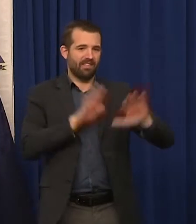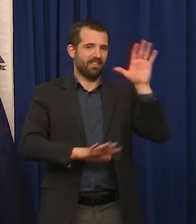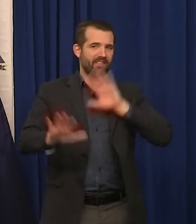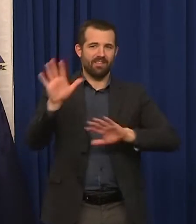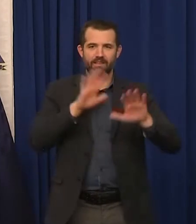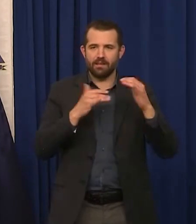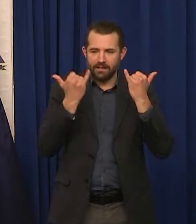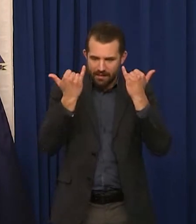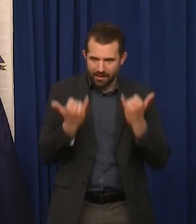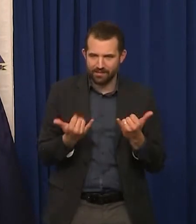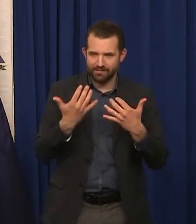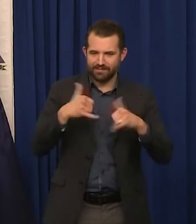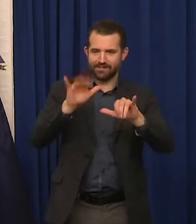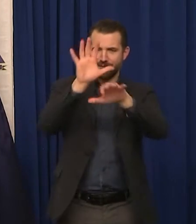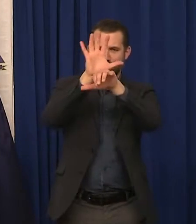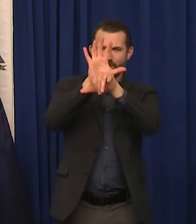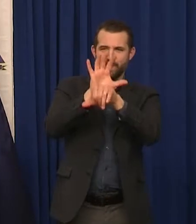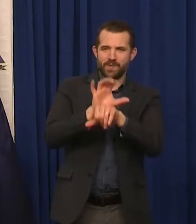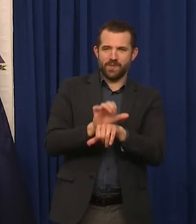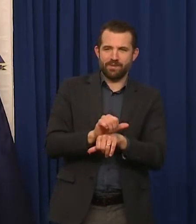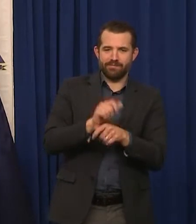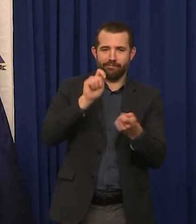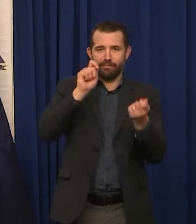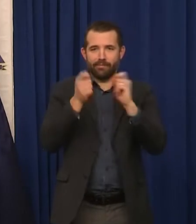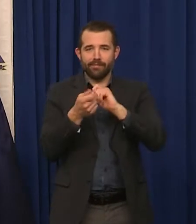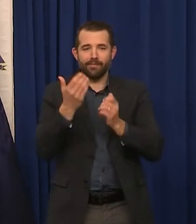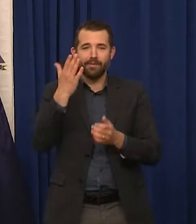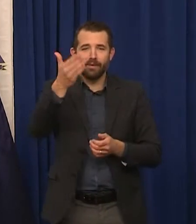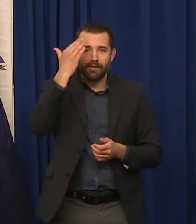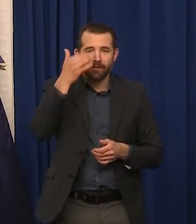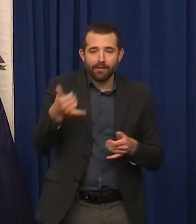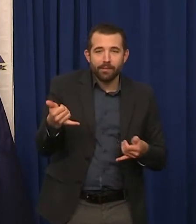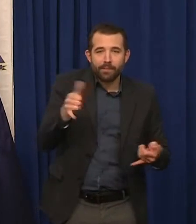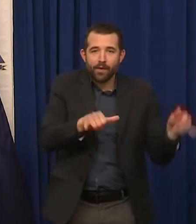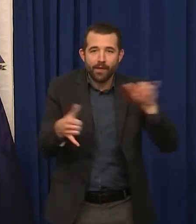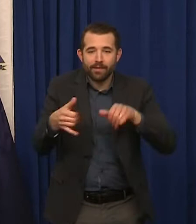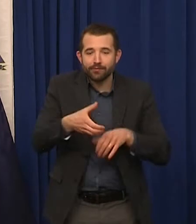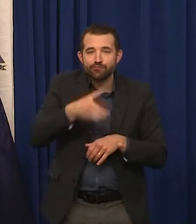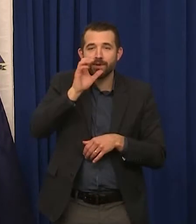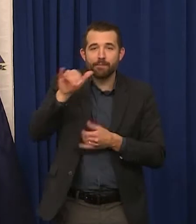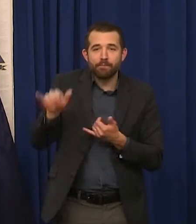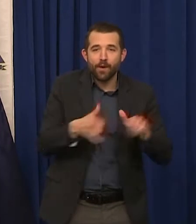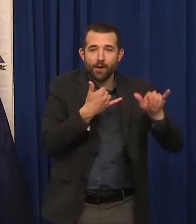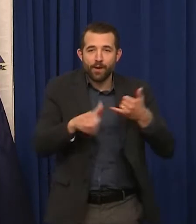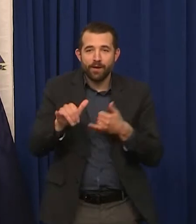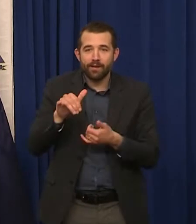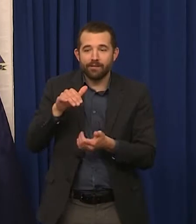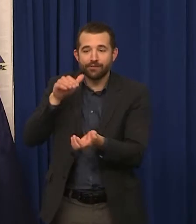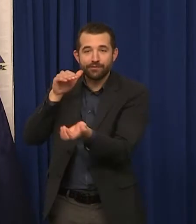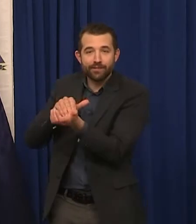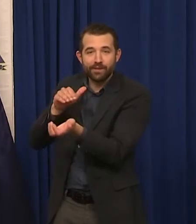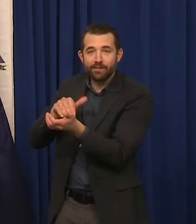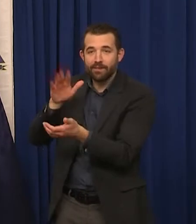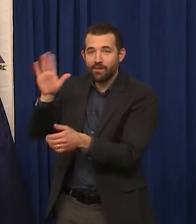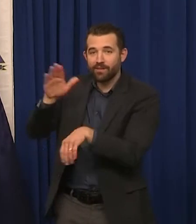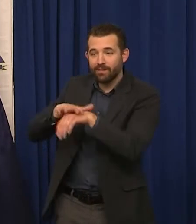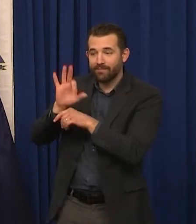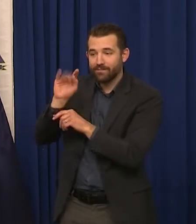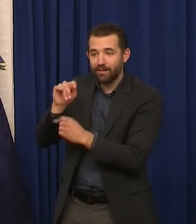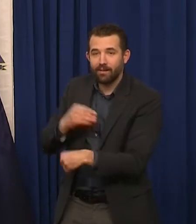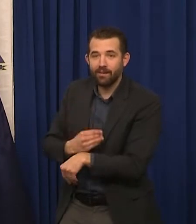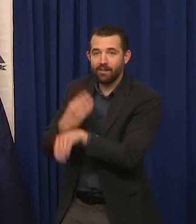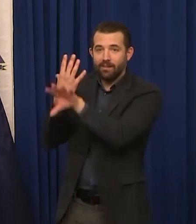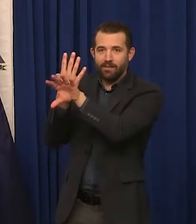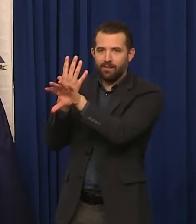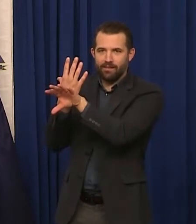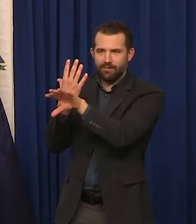From doing cocktail parties via Zoom to now perhaps seeing your doctor on FaceTime. Those visits are just